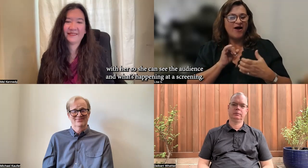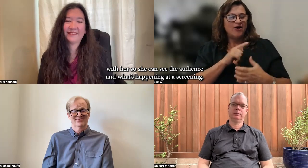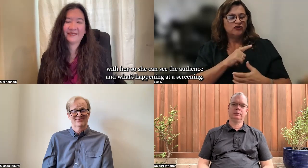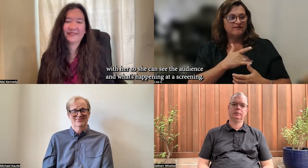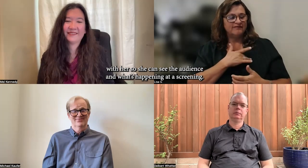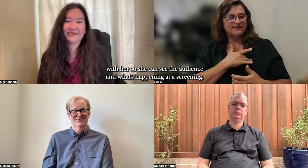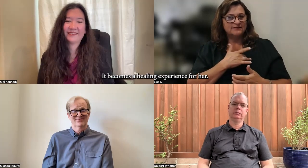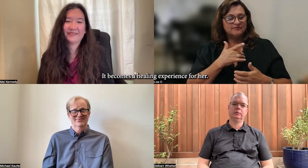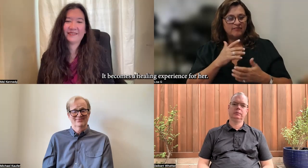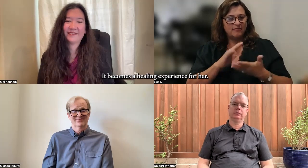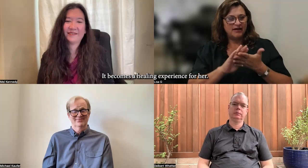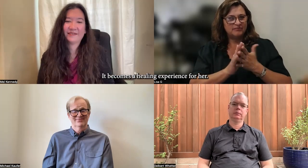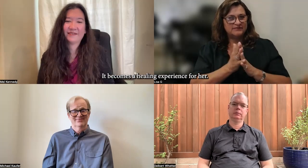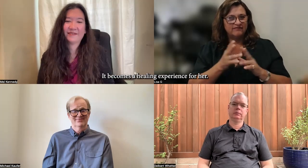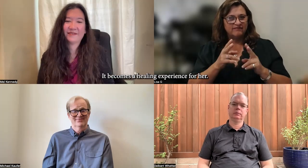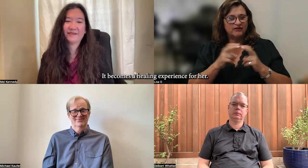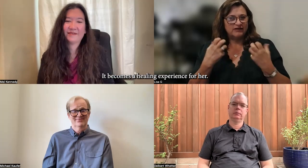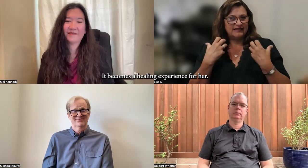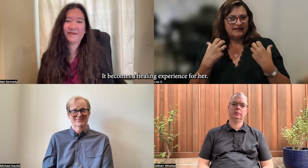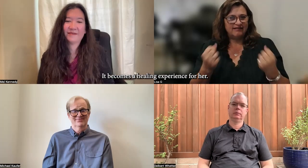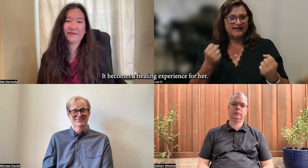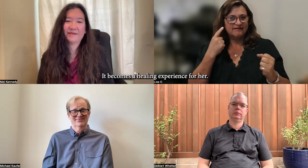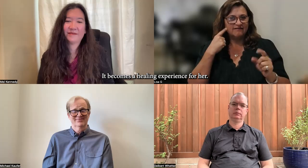It becomes a healing experience for her.